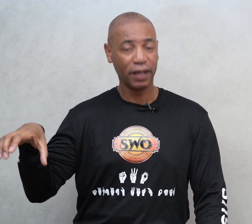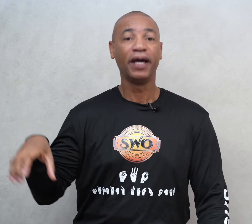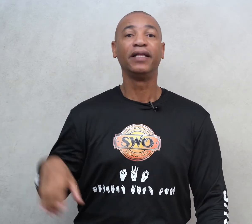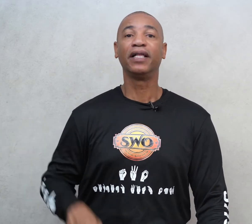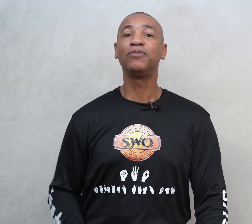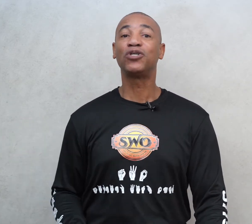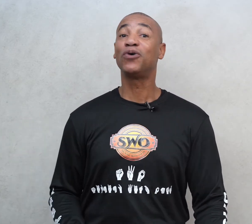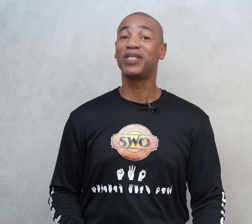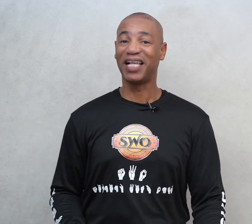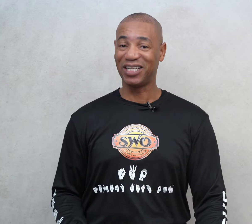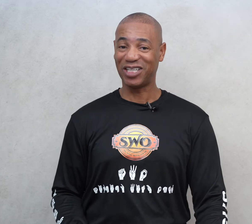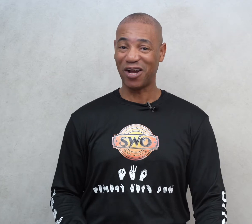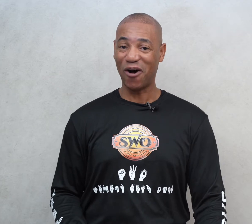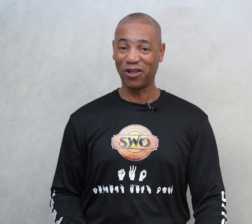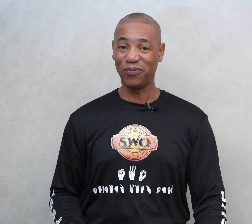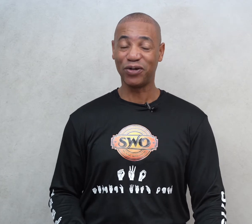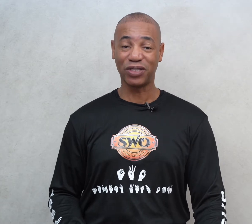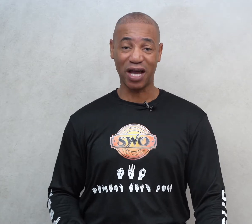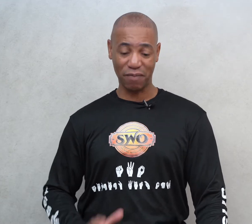Now let me show you what that looks like all in real time.